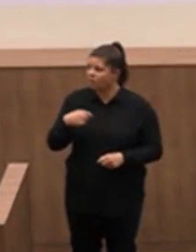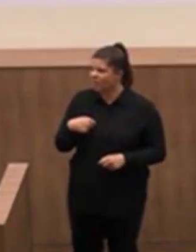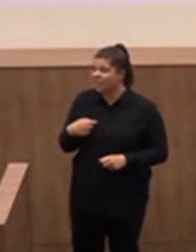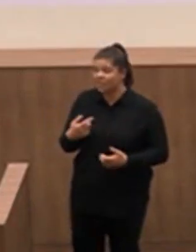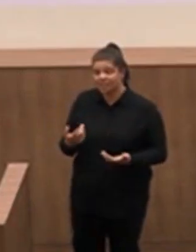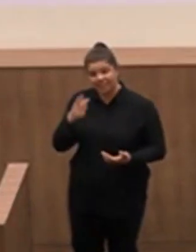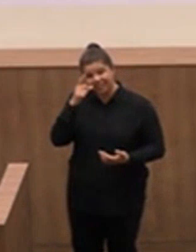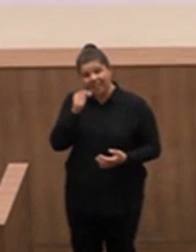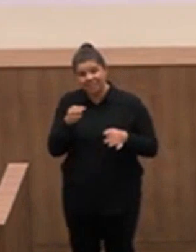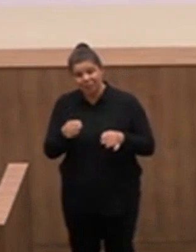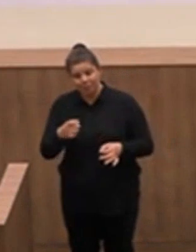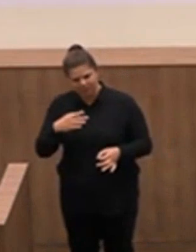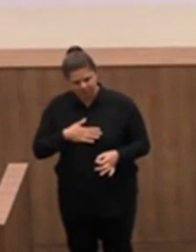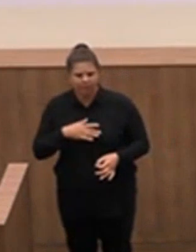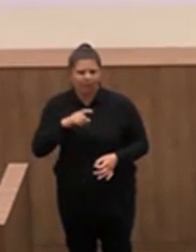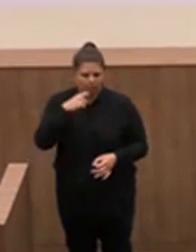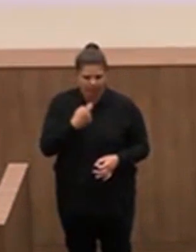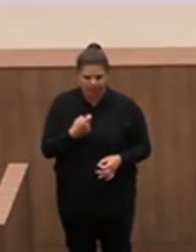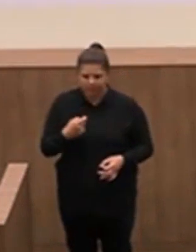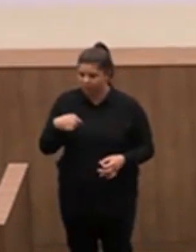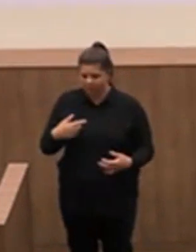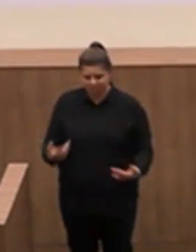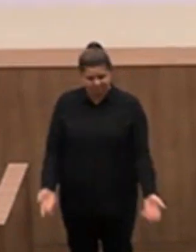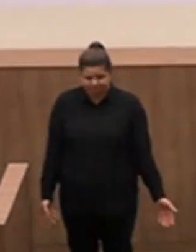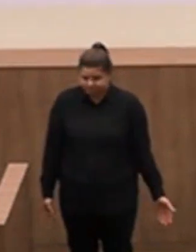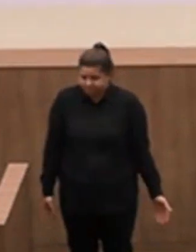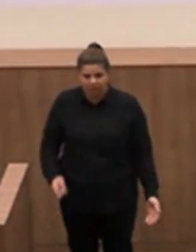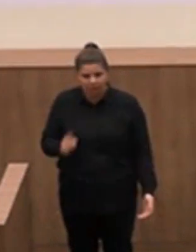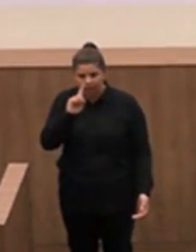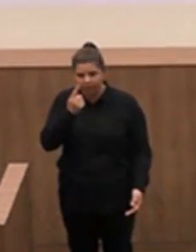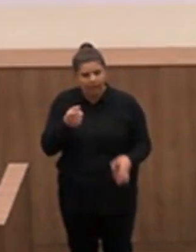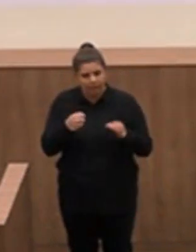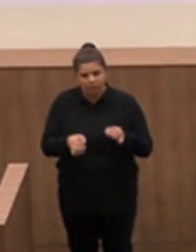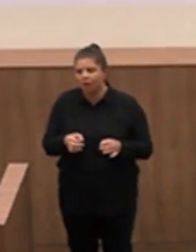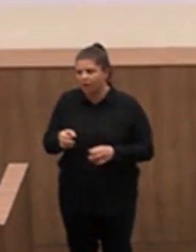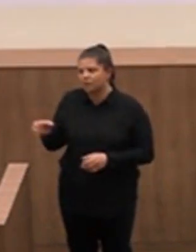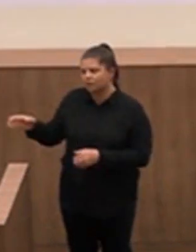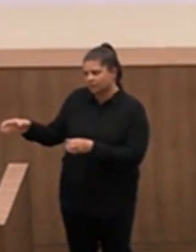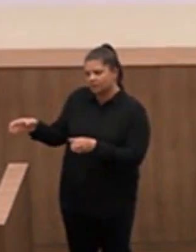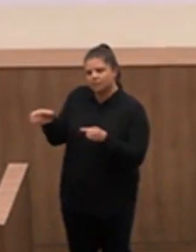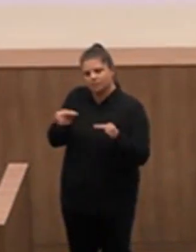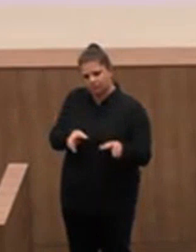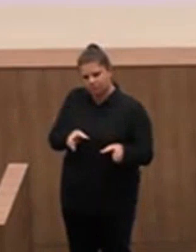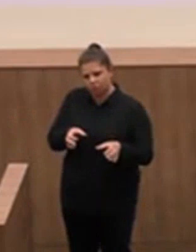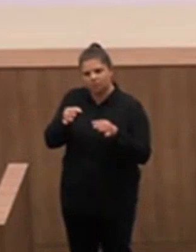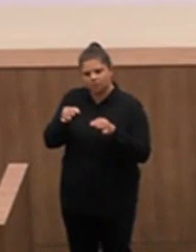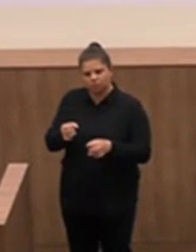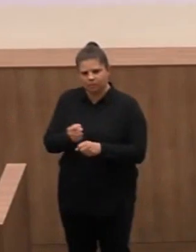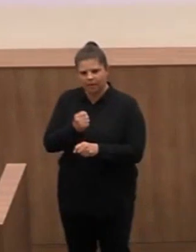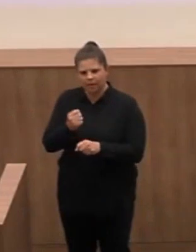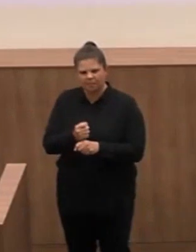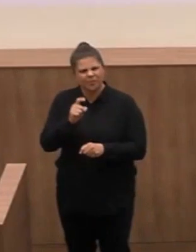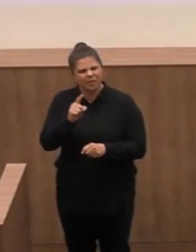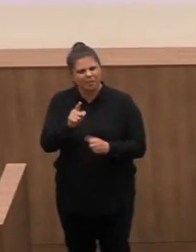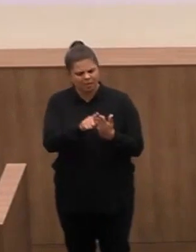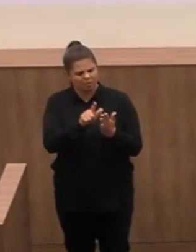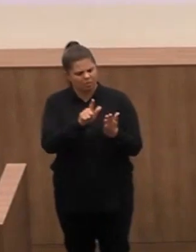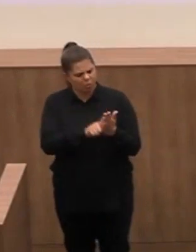capacity. If I can't make the decision, someone else makes it for me. So it's a substitute decision maker. We don't have a